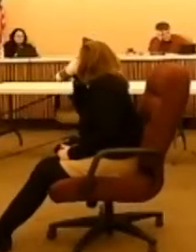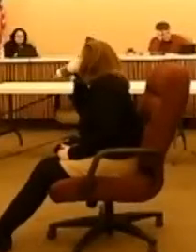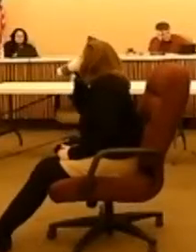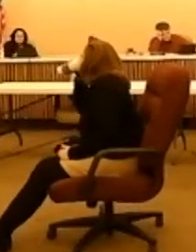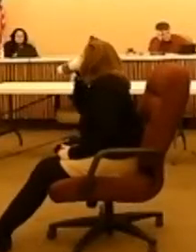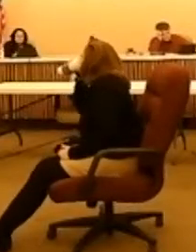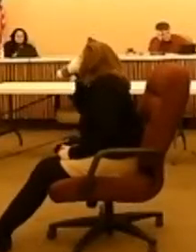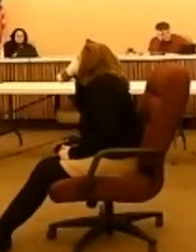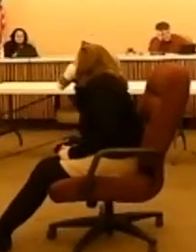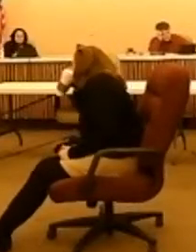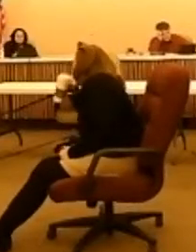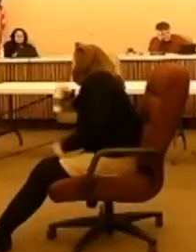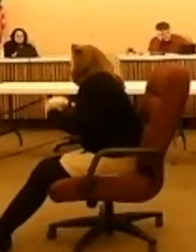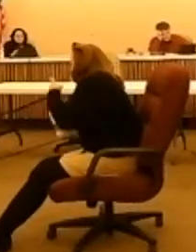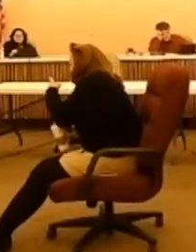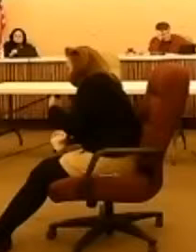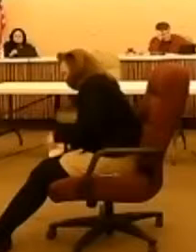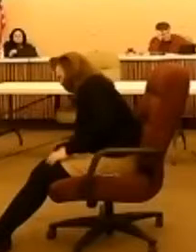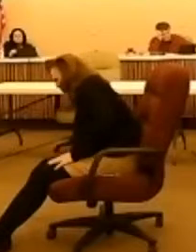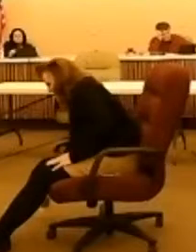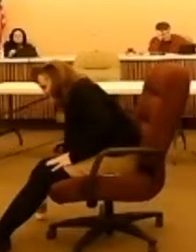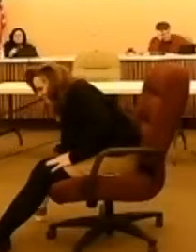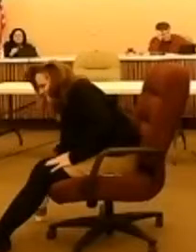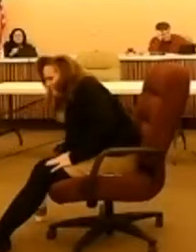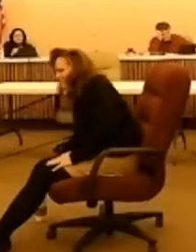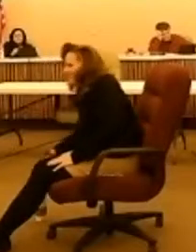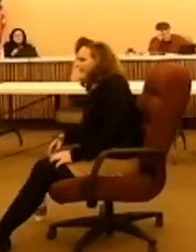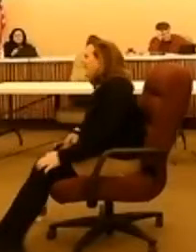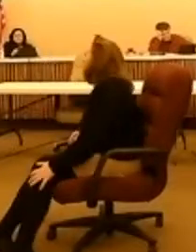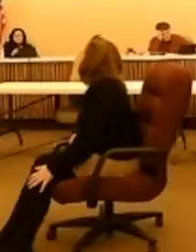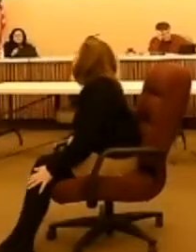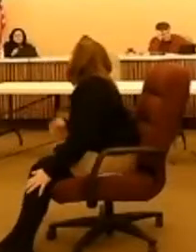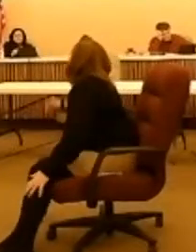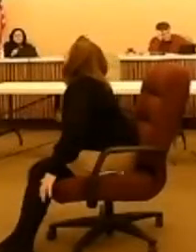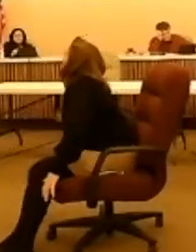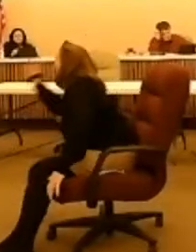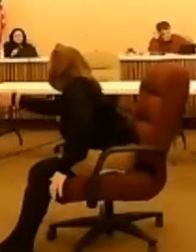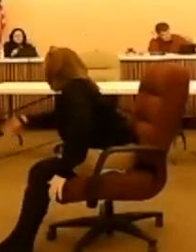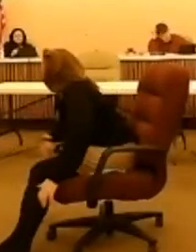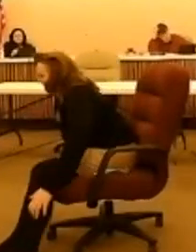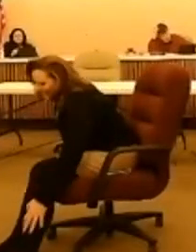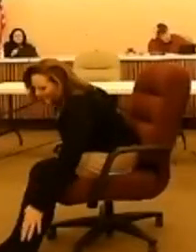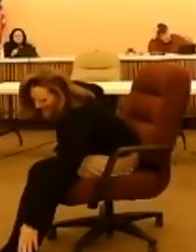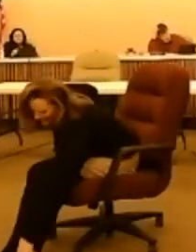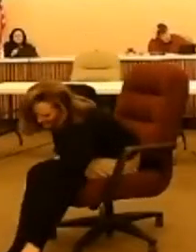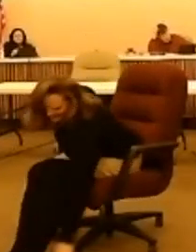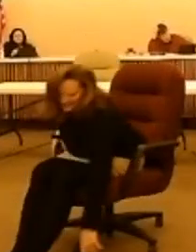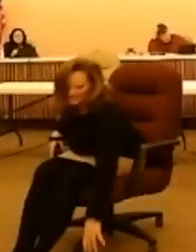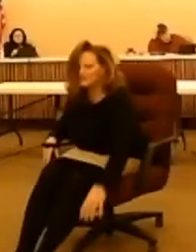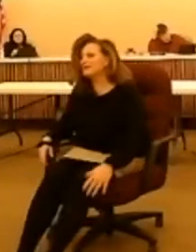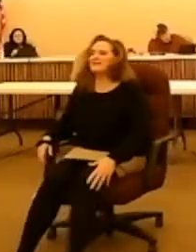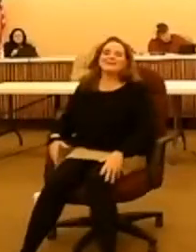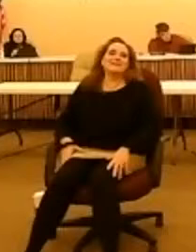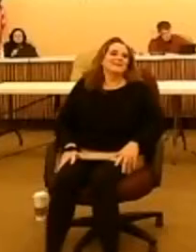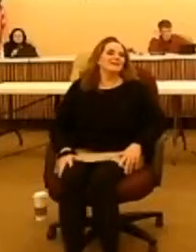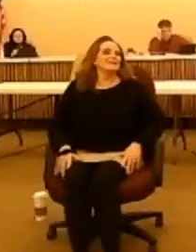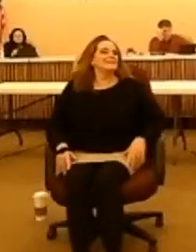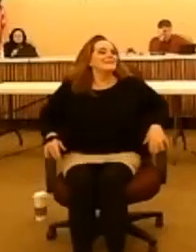You're not touring. Yeah, like I said, I just have a fear of trucks going out that way.